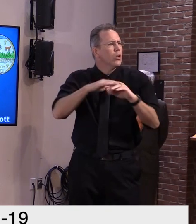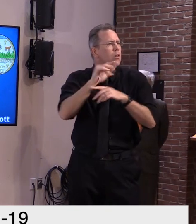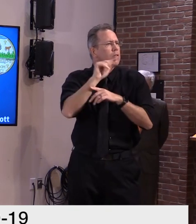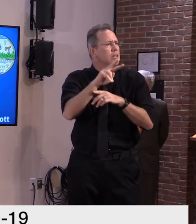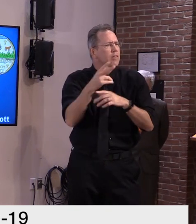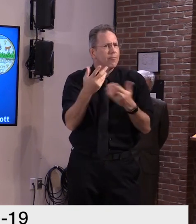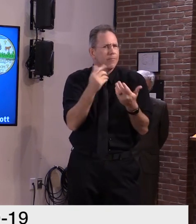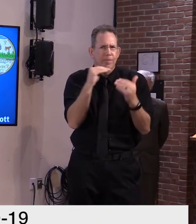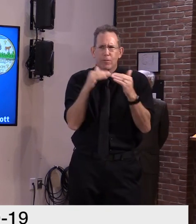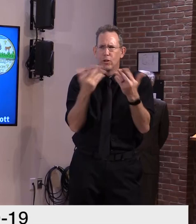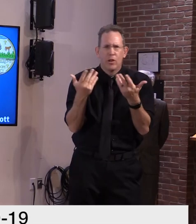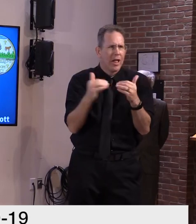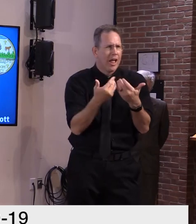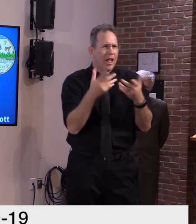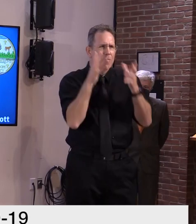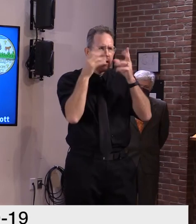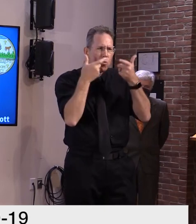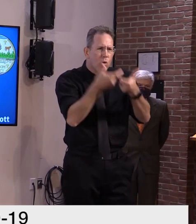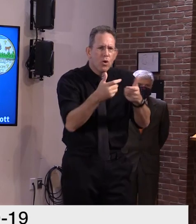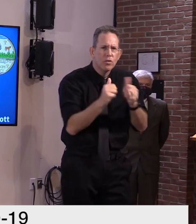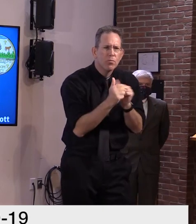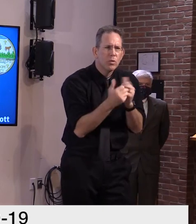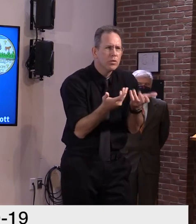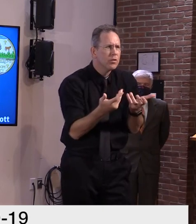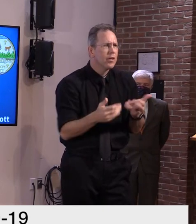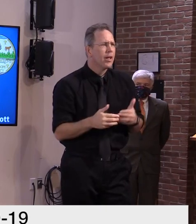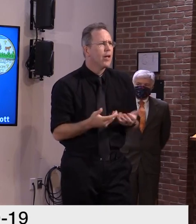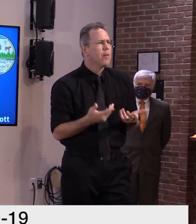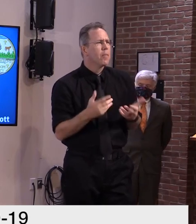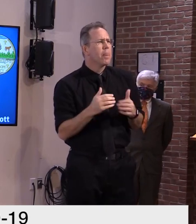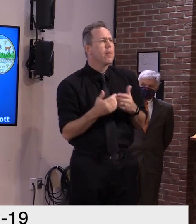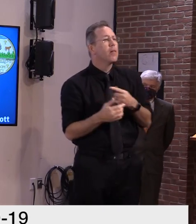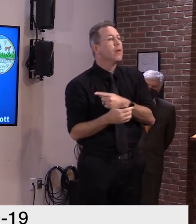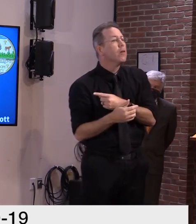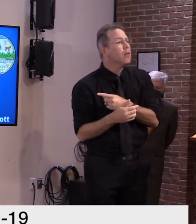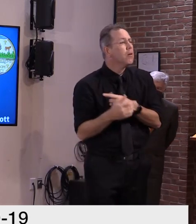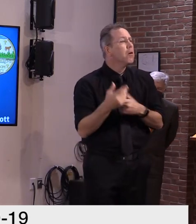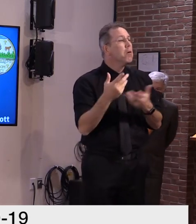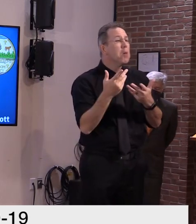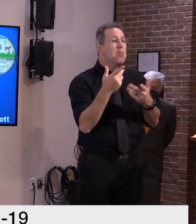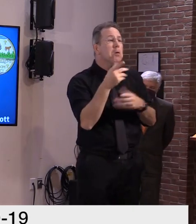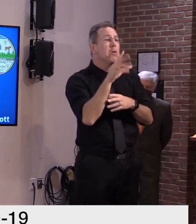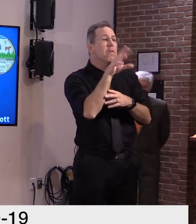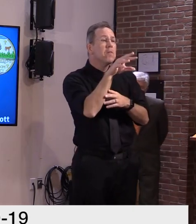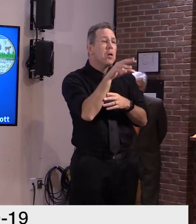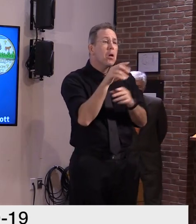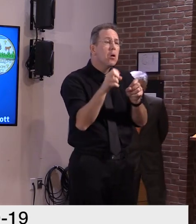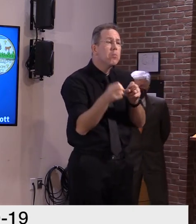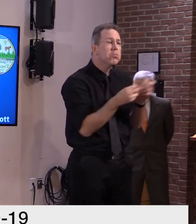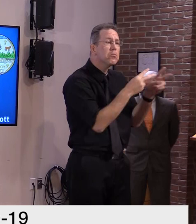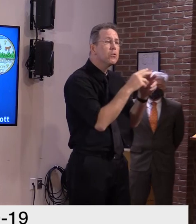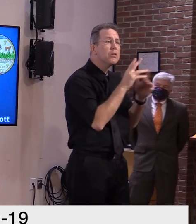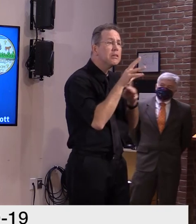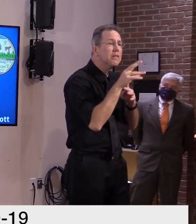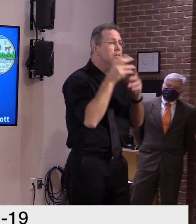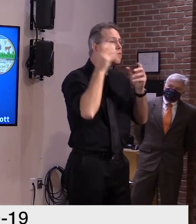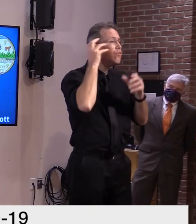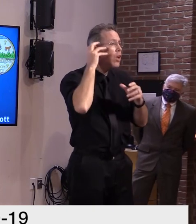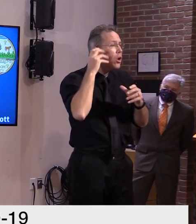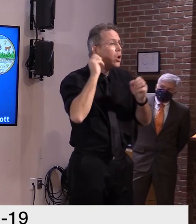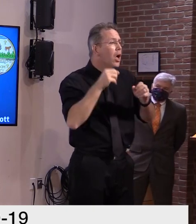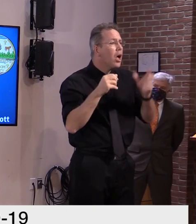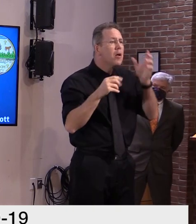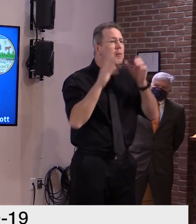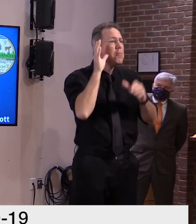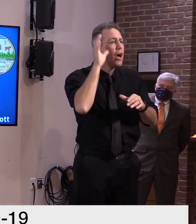to promote broadcasting games online, on TV, or even on the radio. I know that some